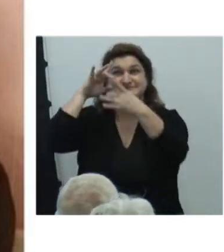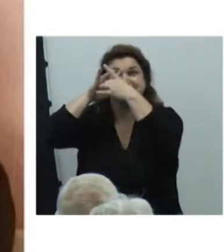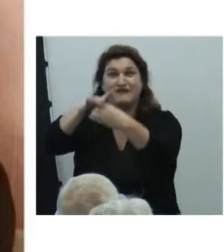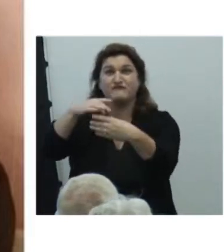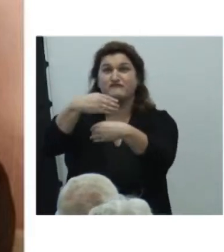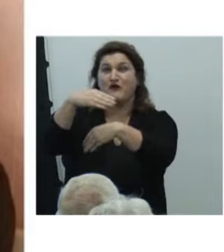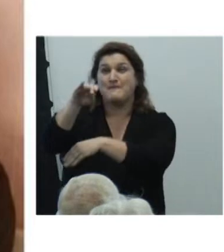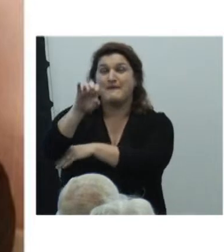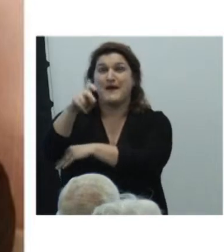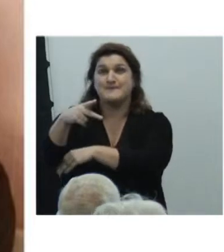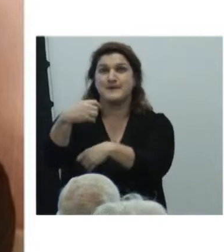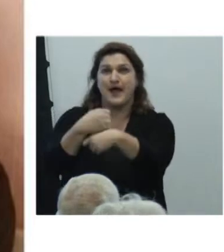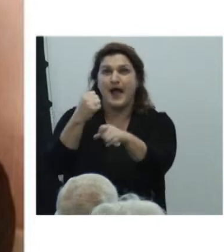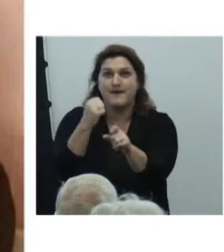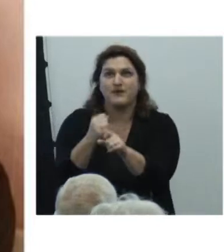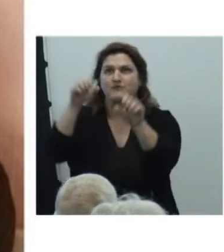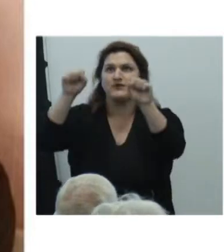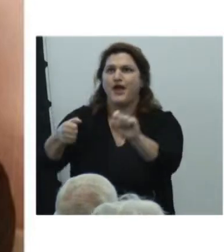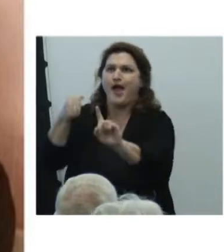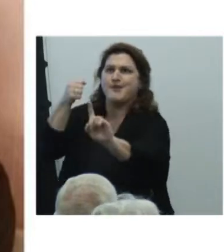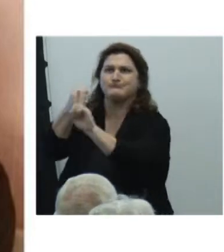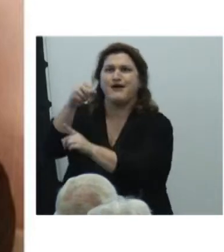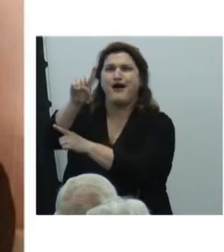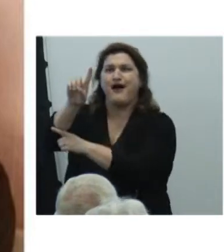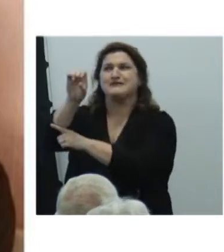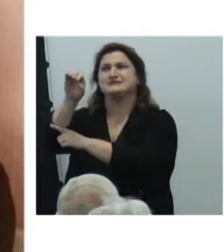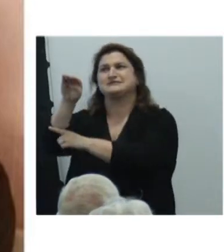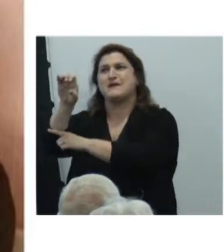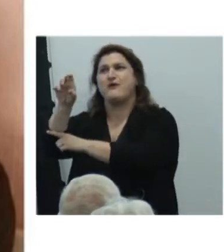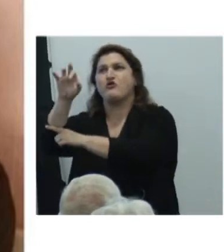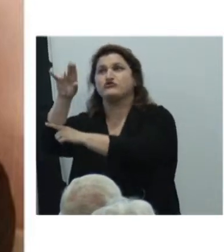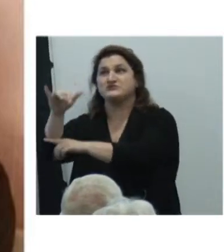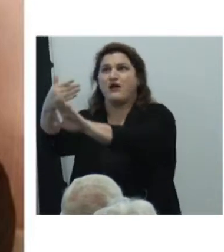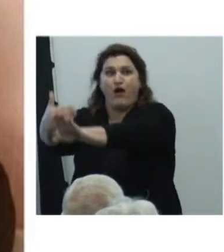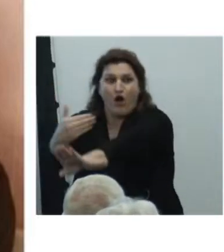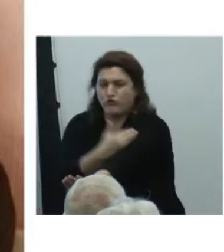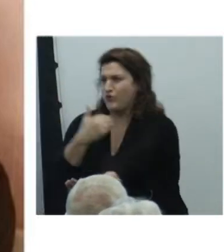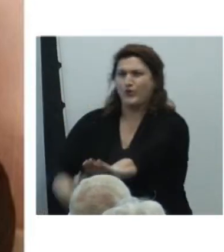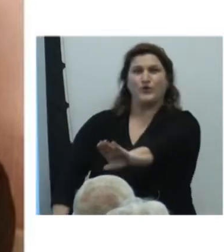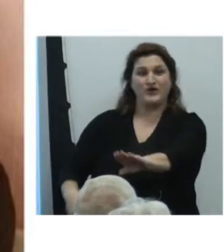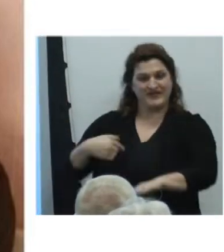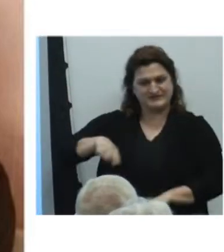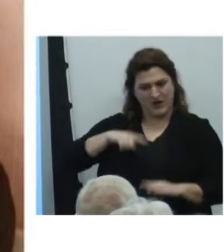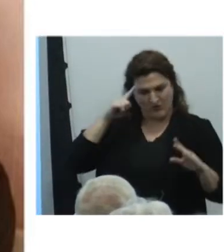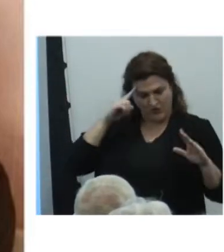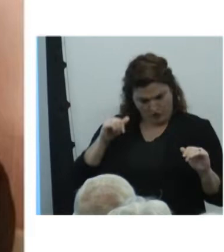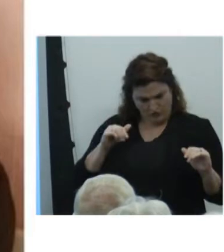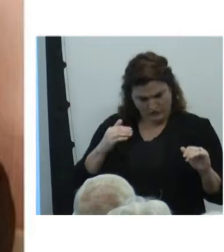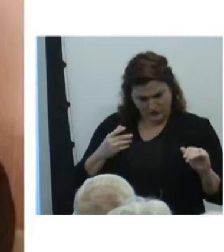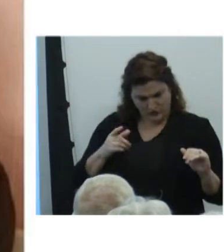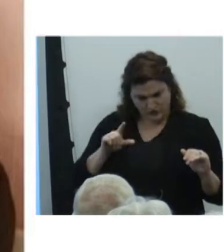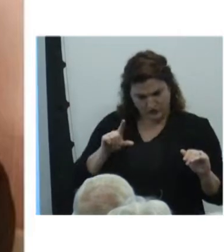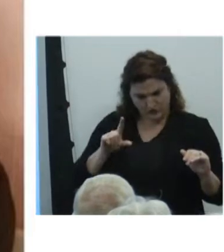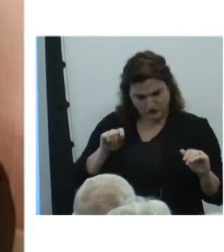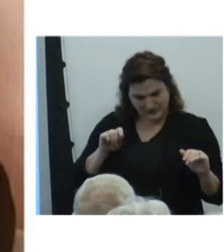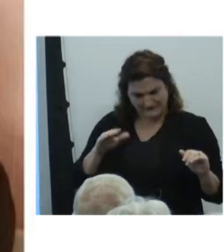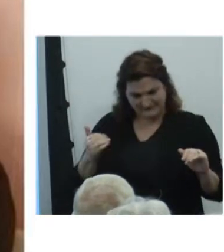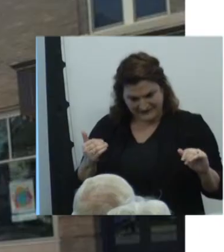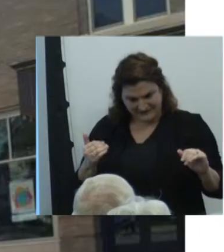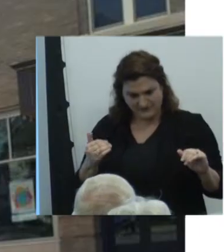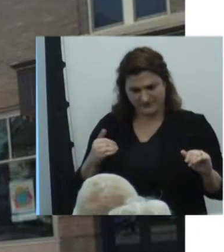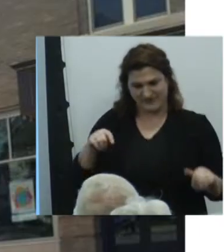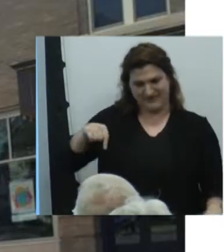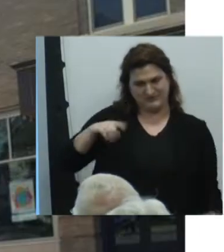the quality of democracy, right? That was the hope in 2015. This is December of 2015.